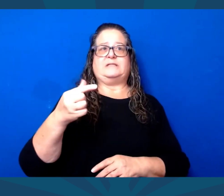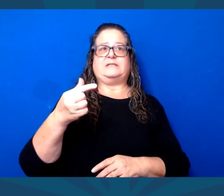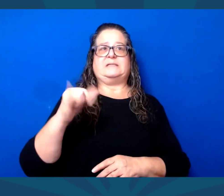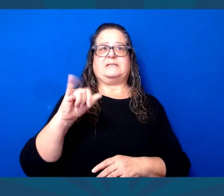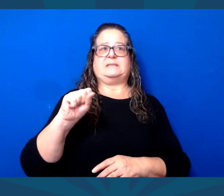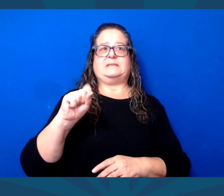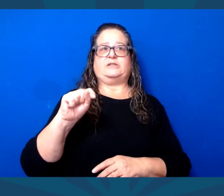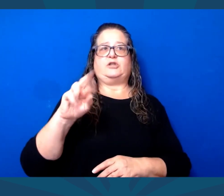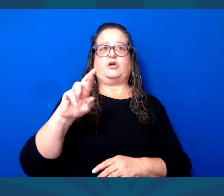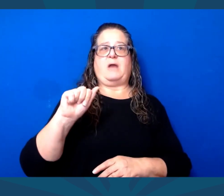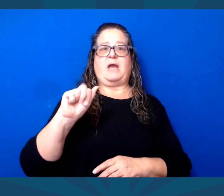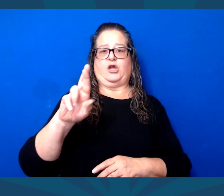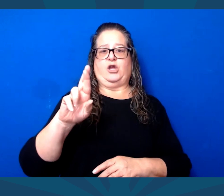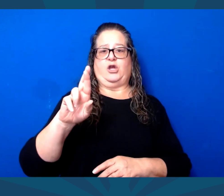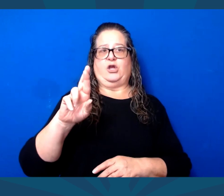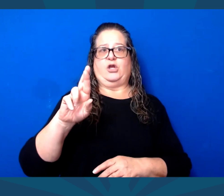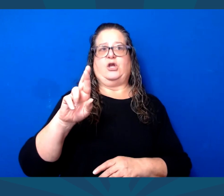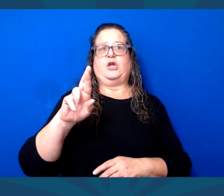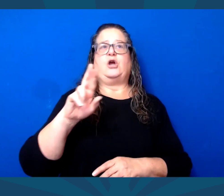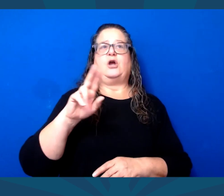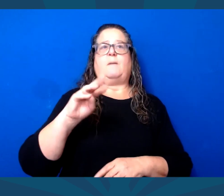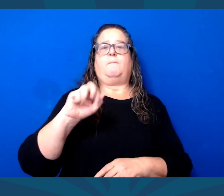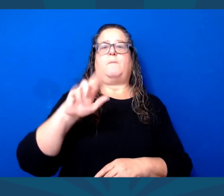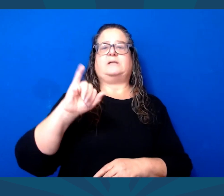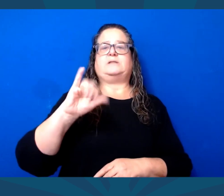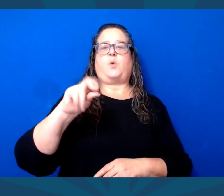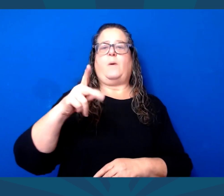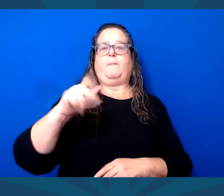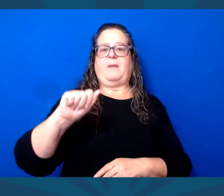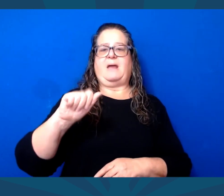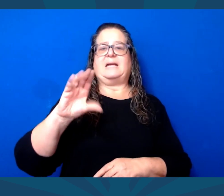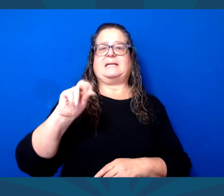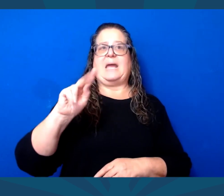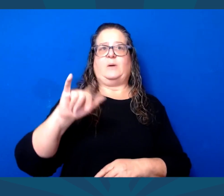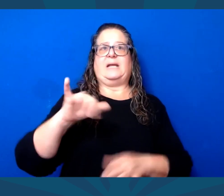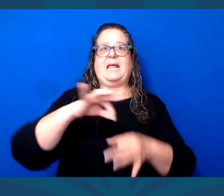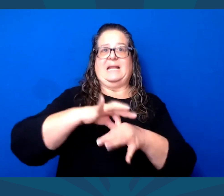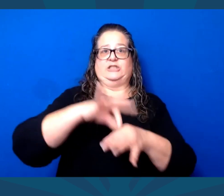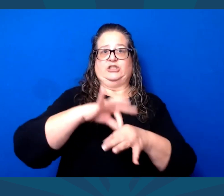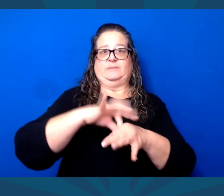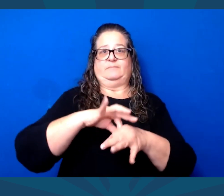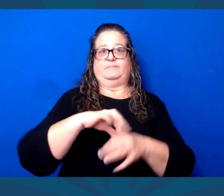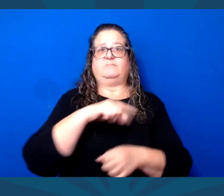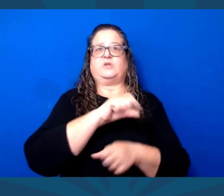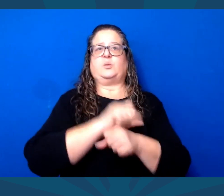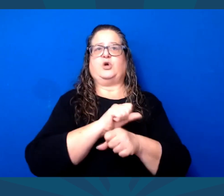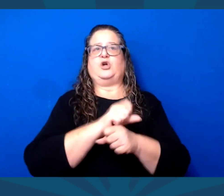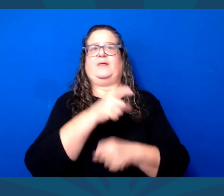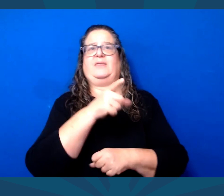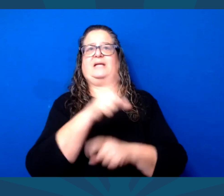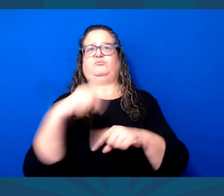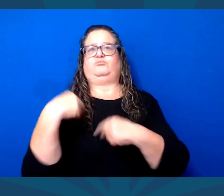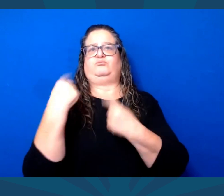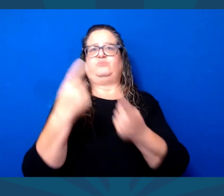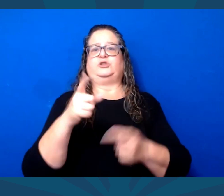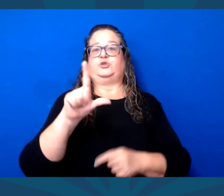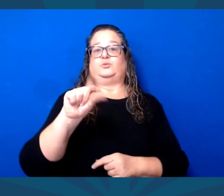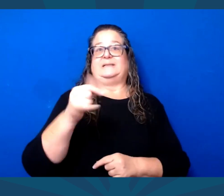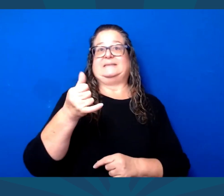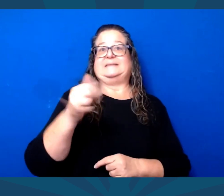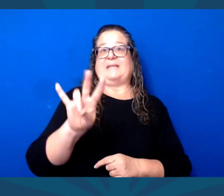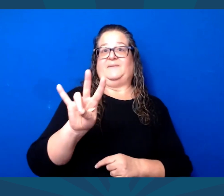deputy registrar with the Maricopa County elections and have worked every election